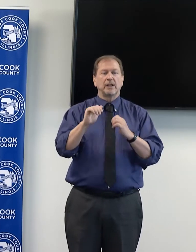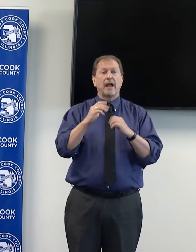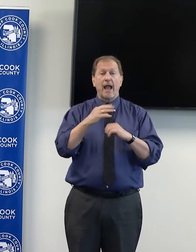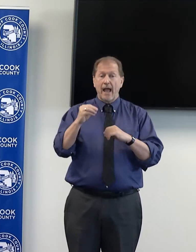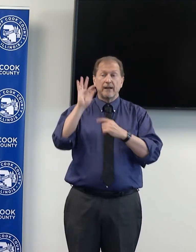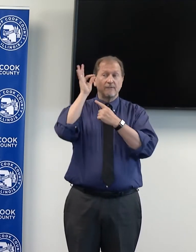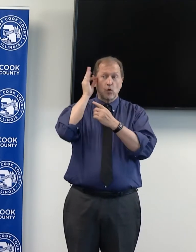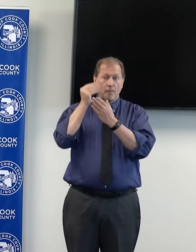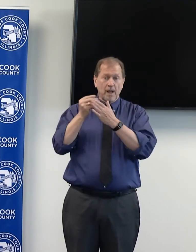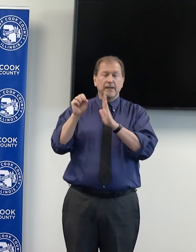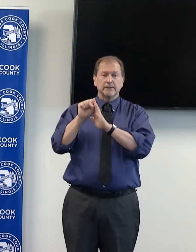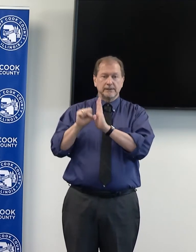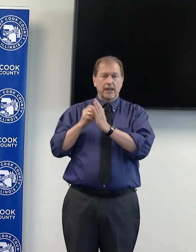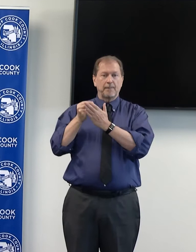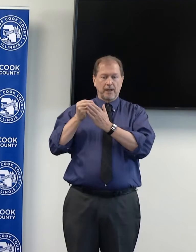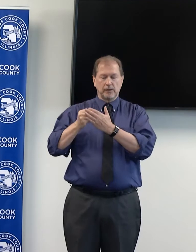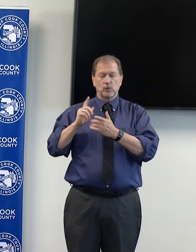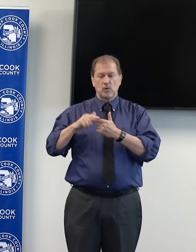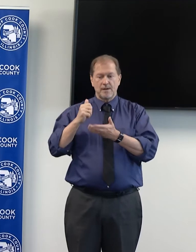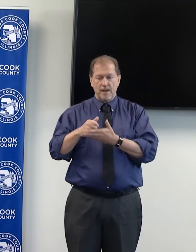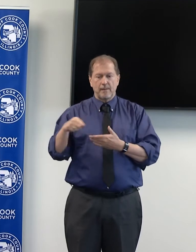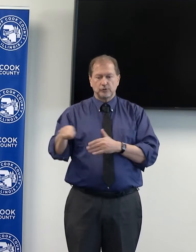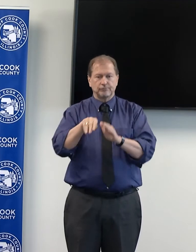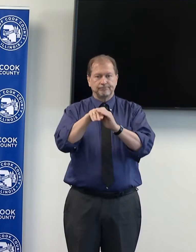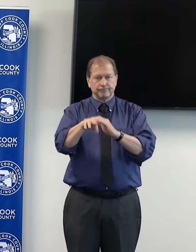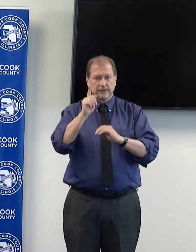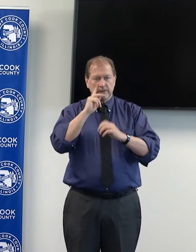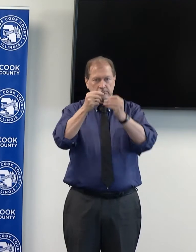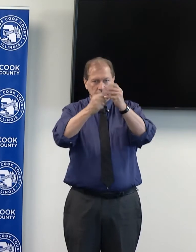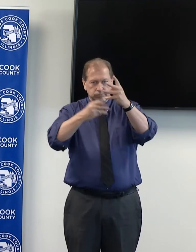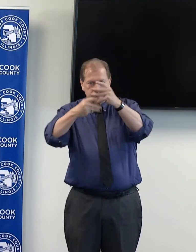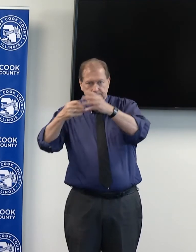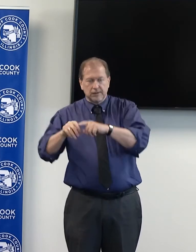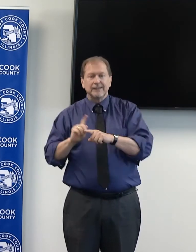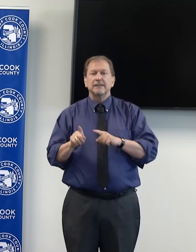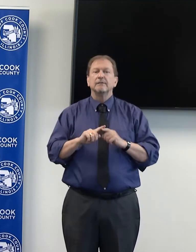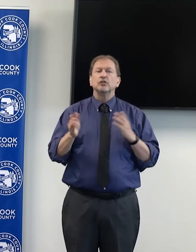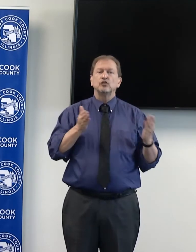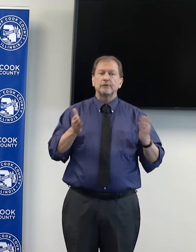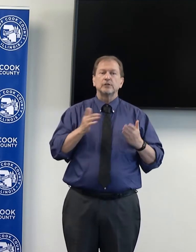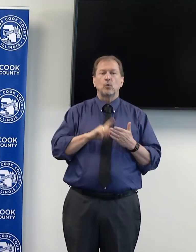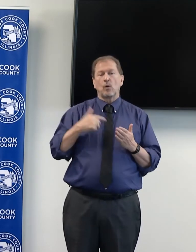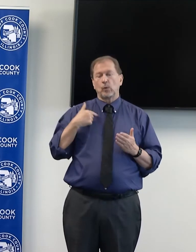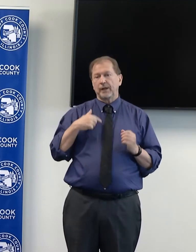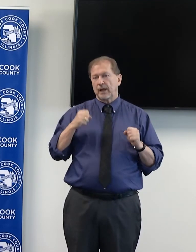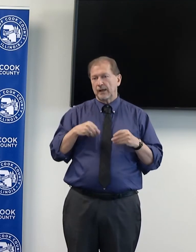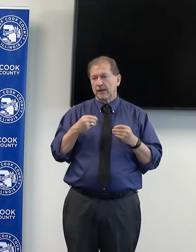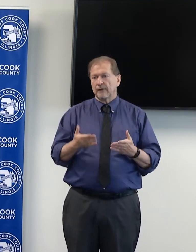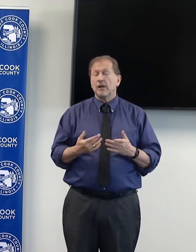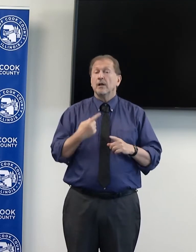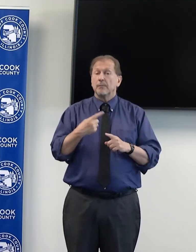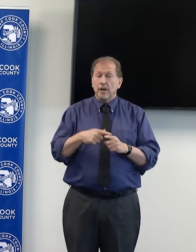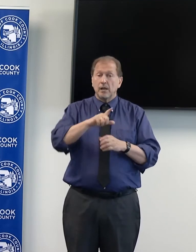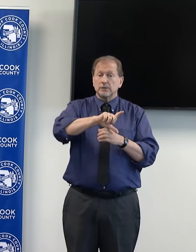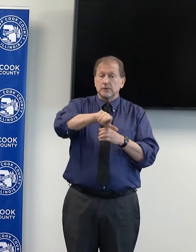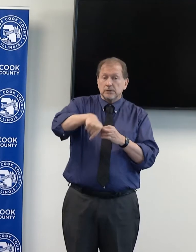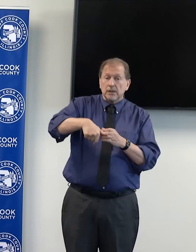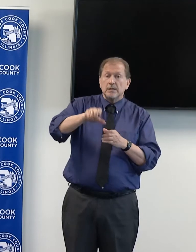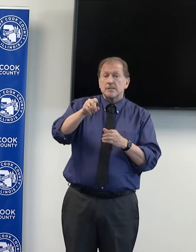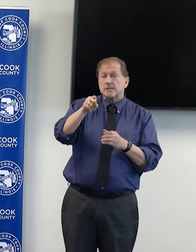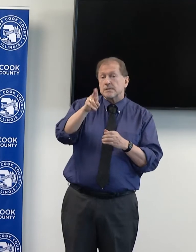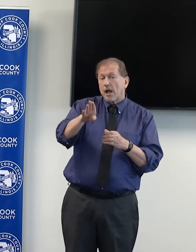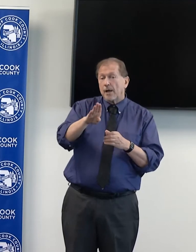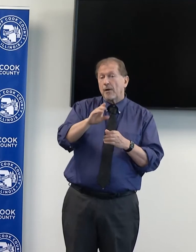available to them. And again, we have resources available particularly to suburban Cook County businesses,